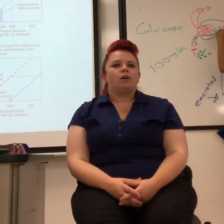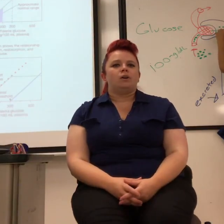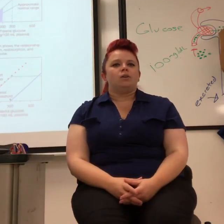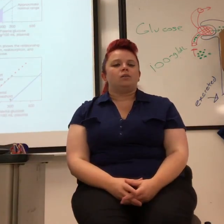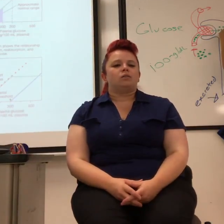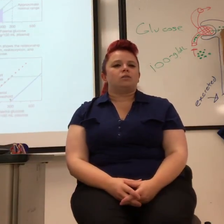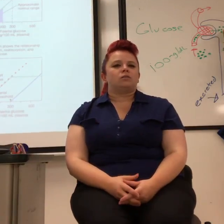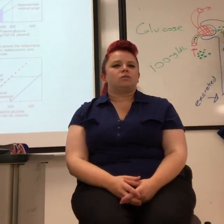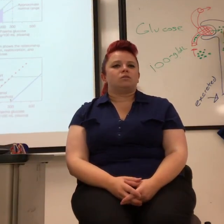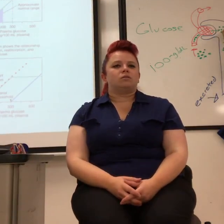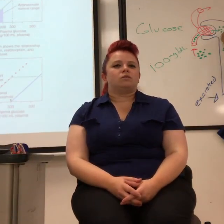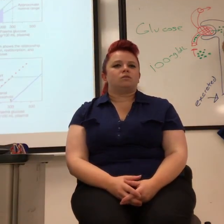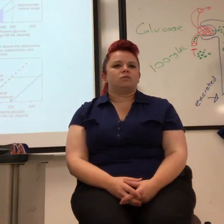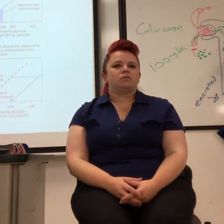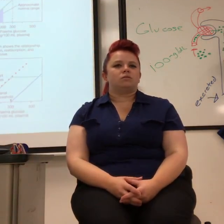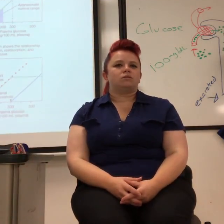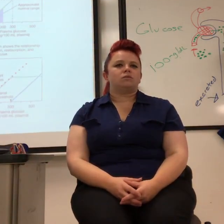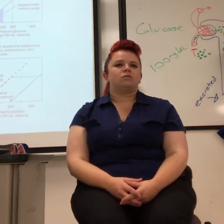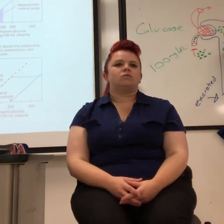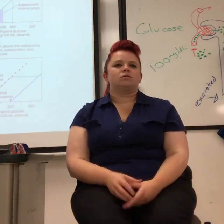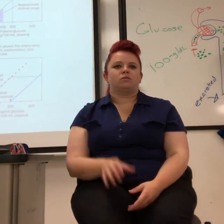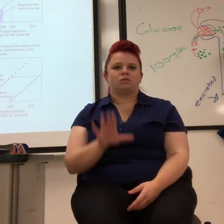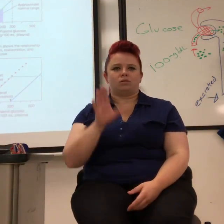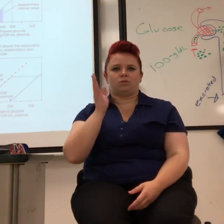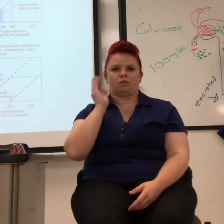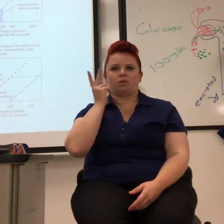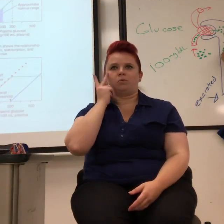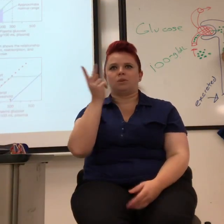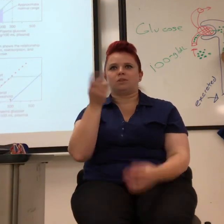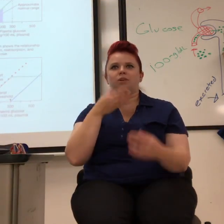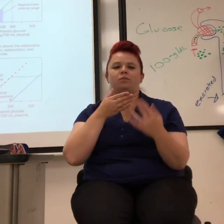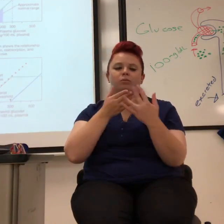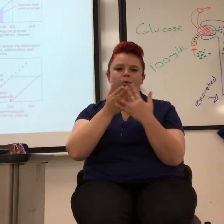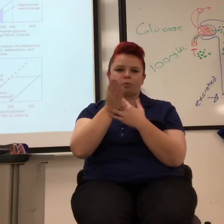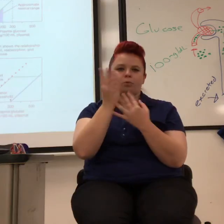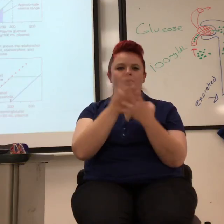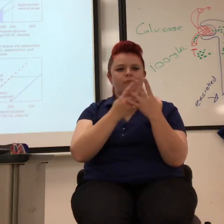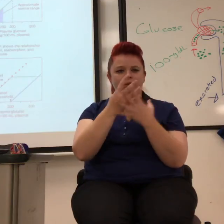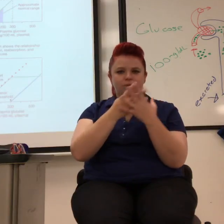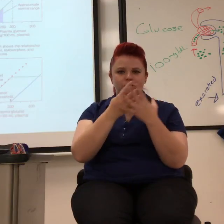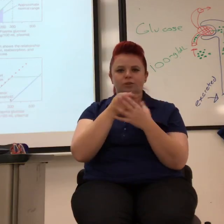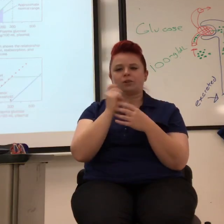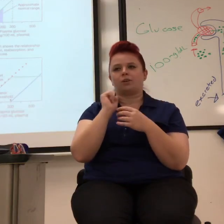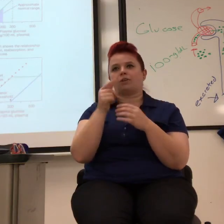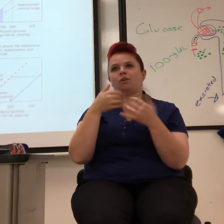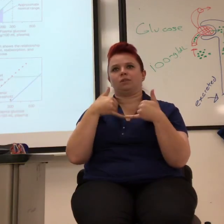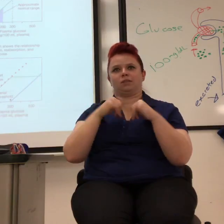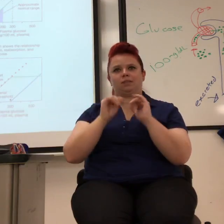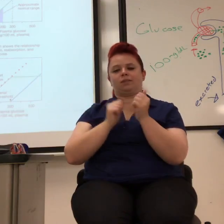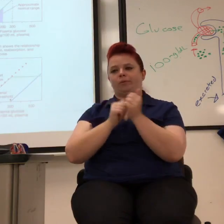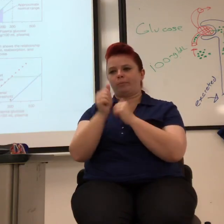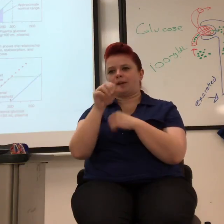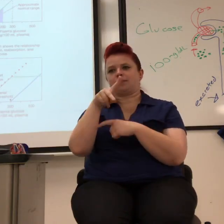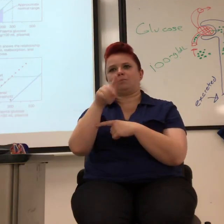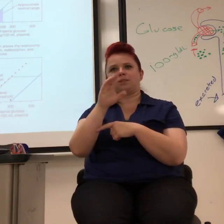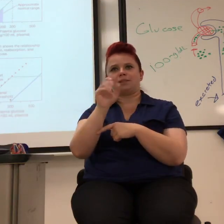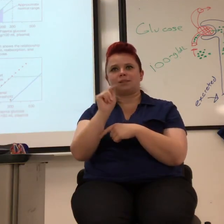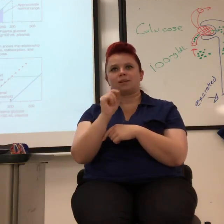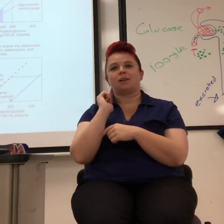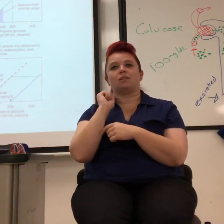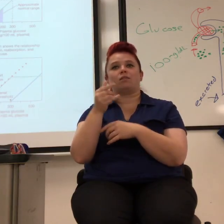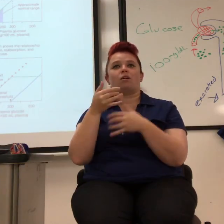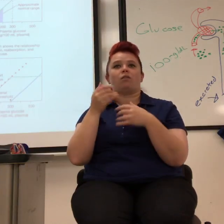them being filtered, and I'll draw them here, and they're all still